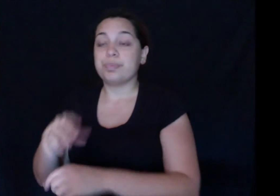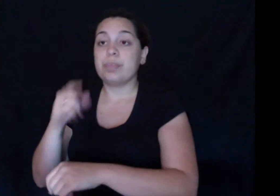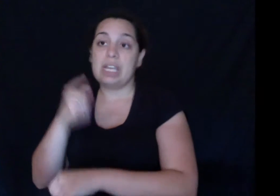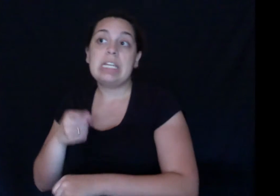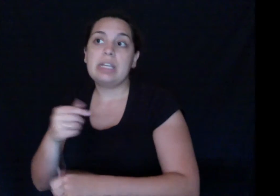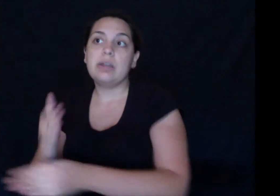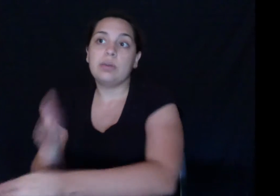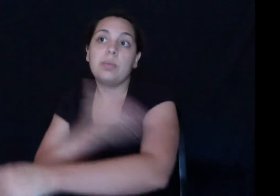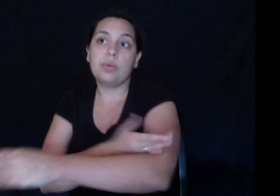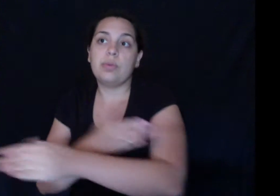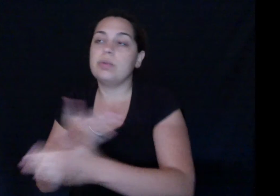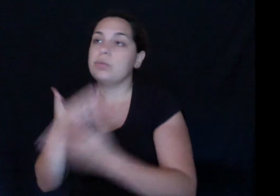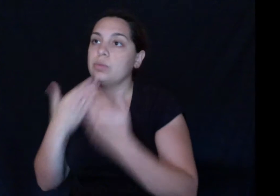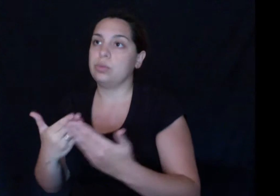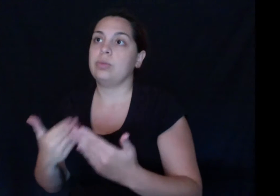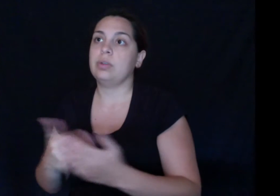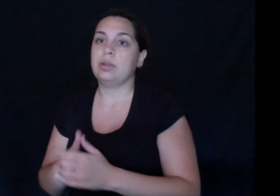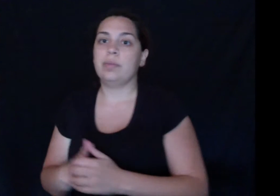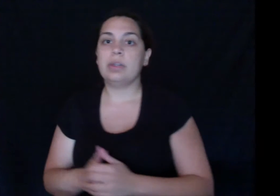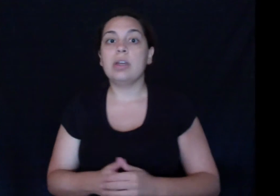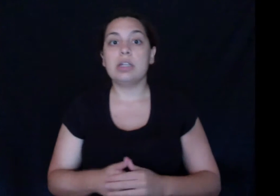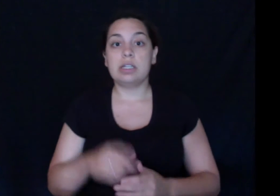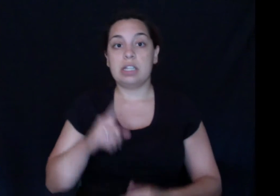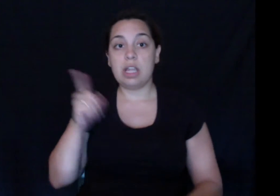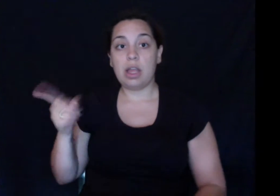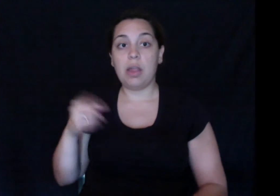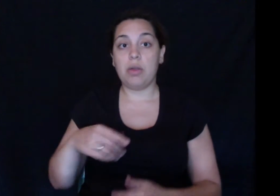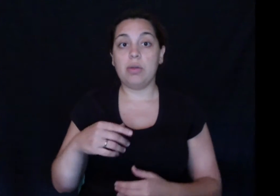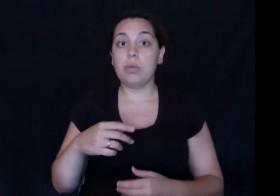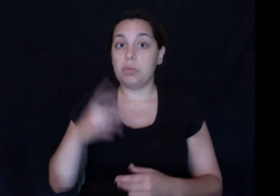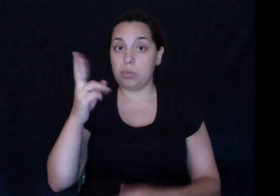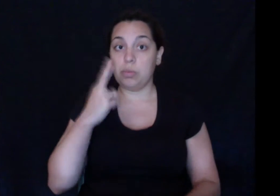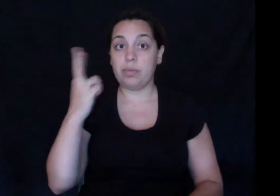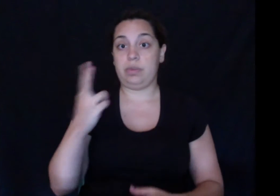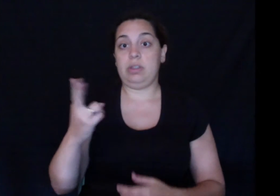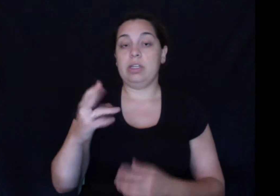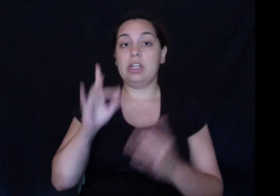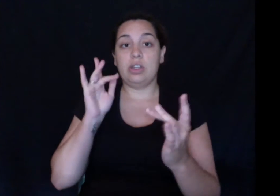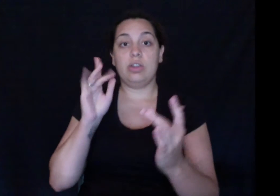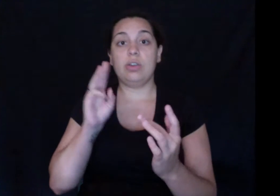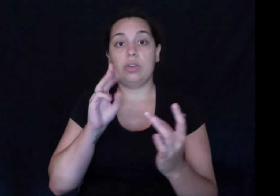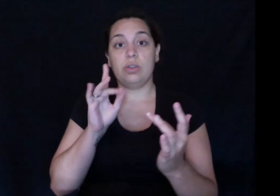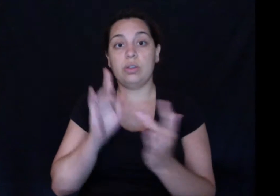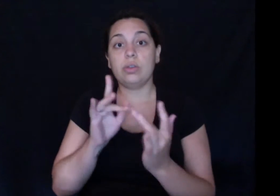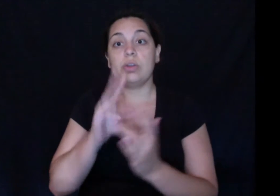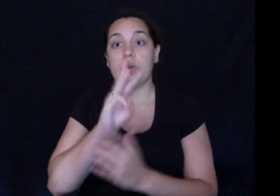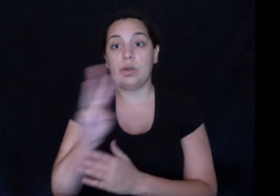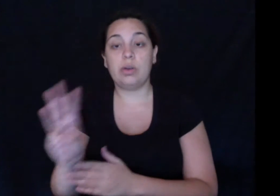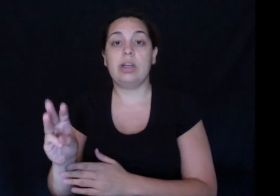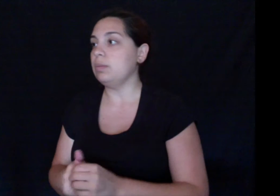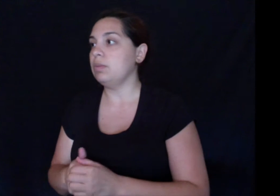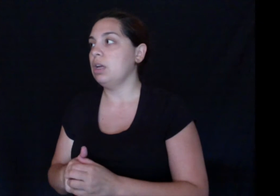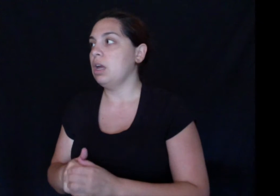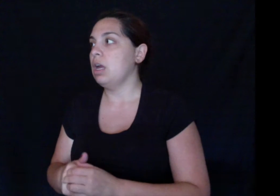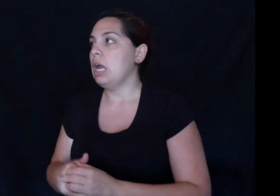was the best opportunity for me to do it. I definitely have to thank the user IronyX and Lucas